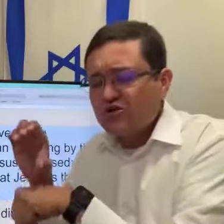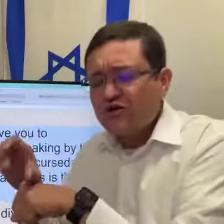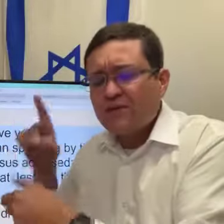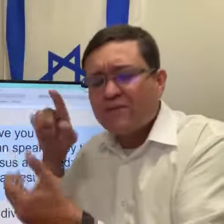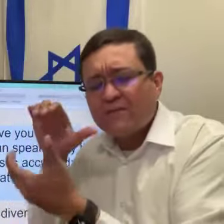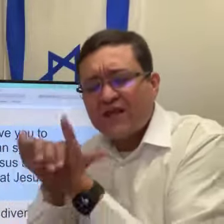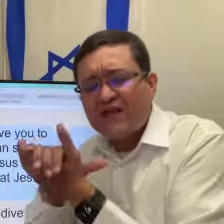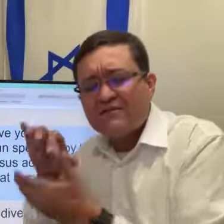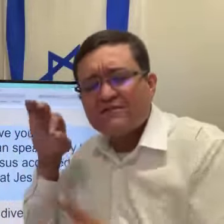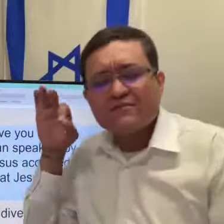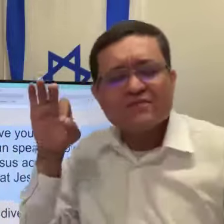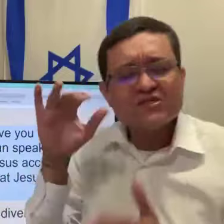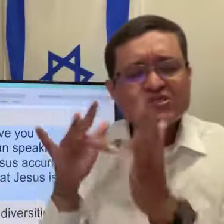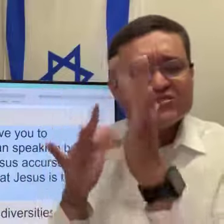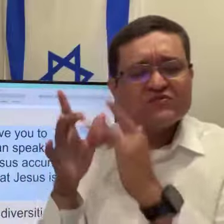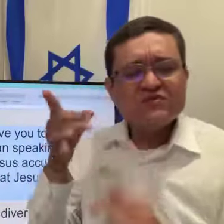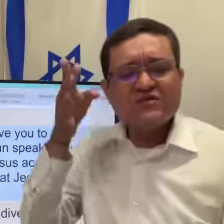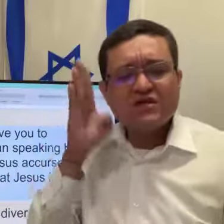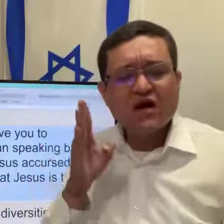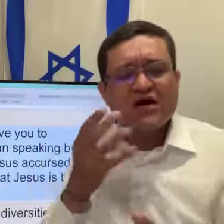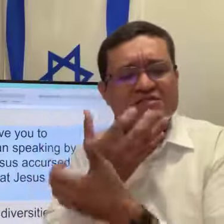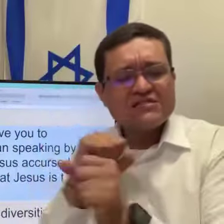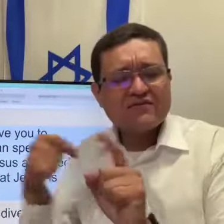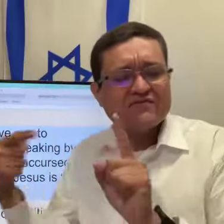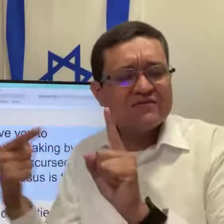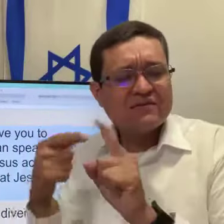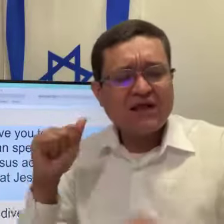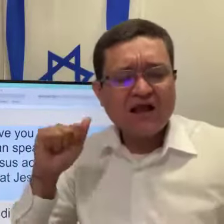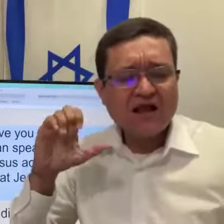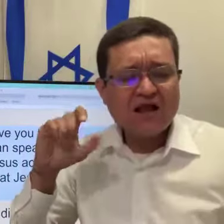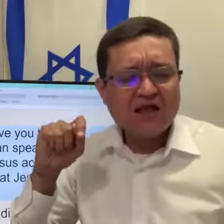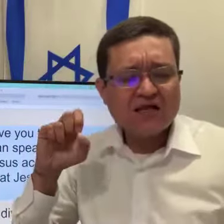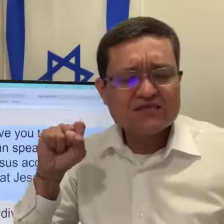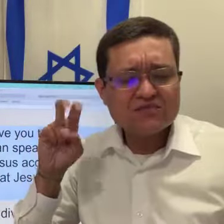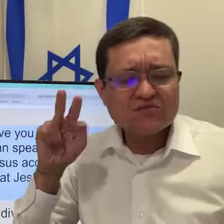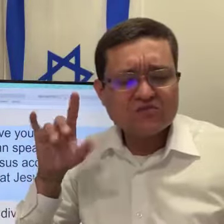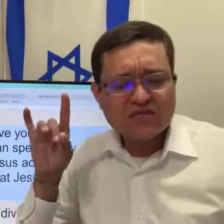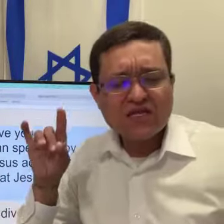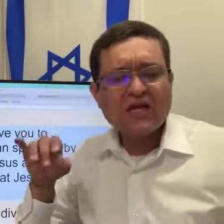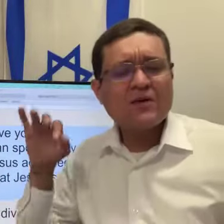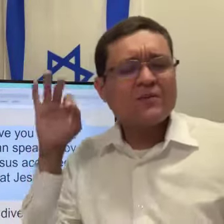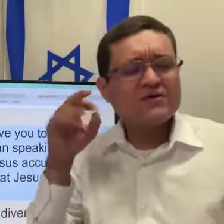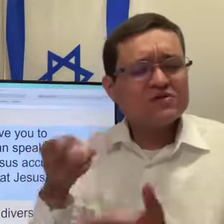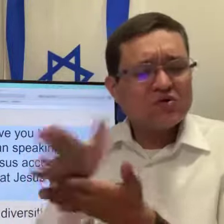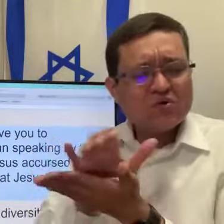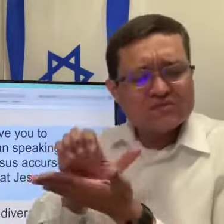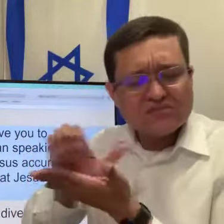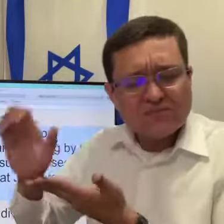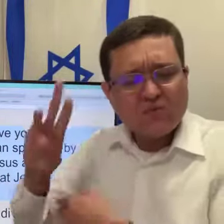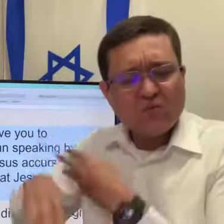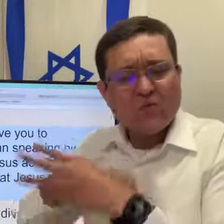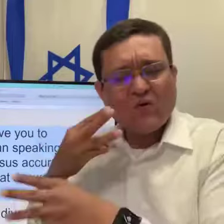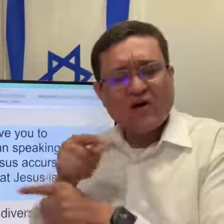Lord, we need you to lead us to church with the preaching for our salvation. And that we can follow Acts 2.38.